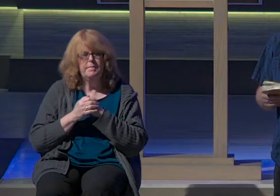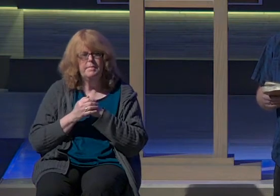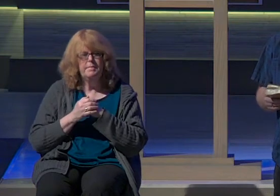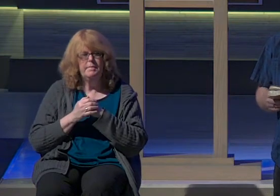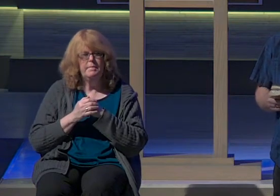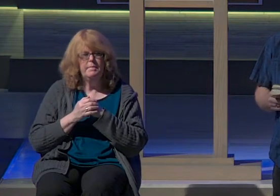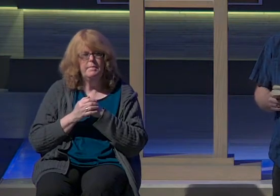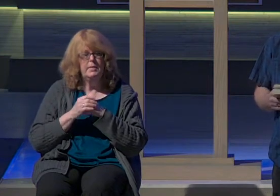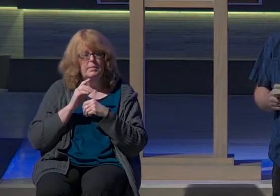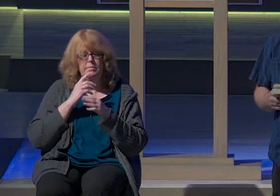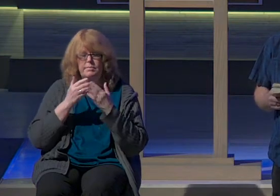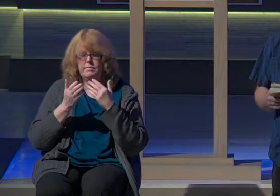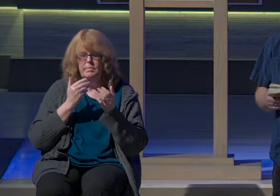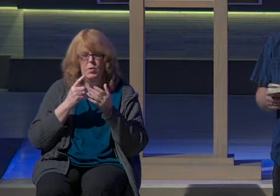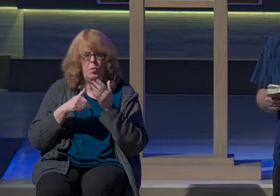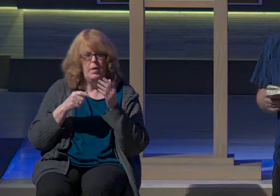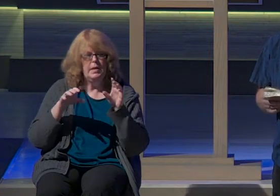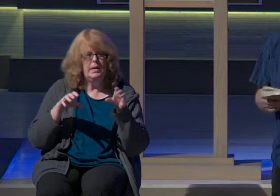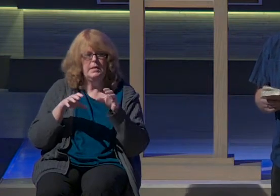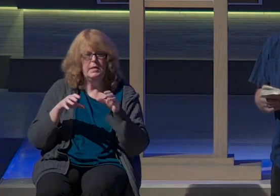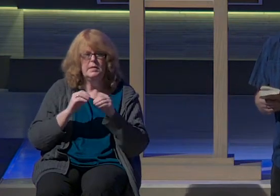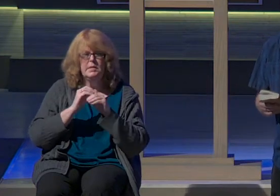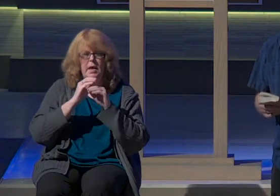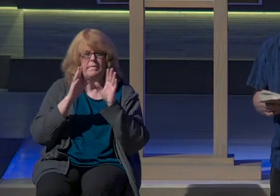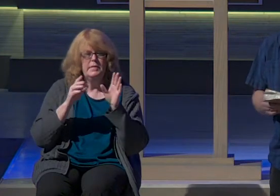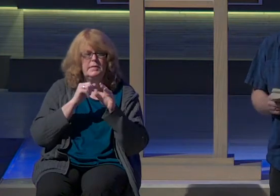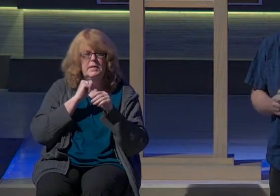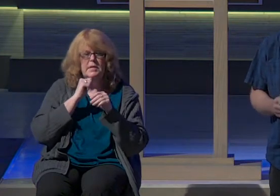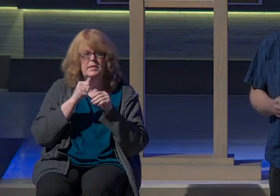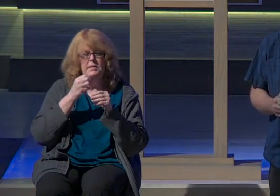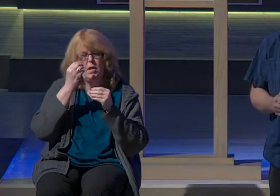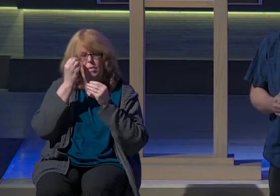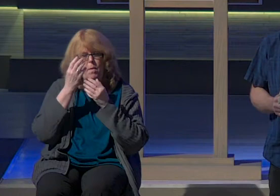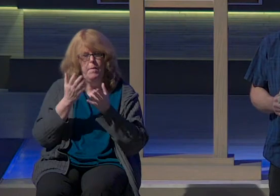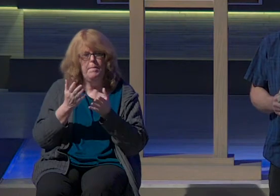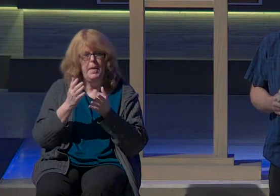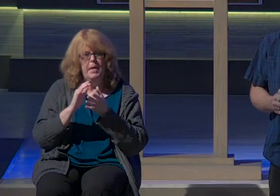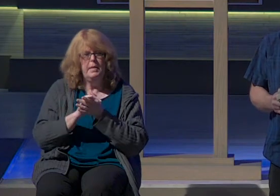it really doesn't matter how far he goes. He obviously is not being obedient.